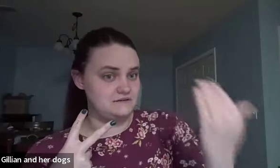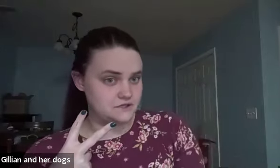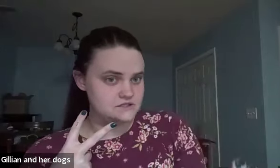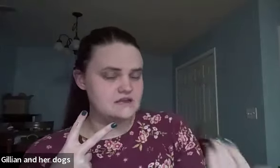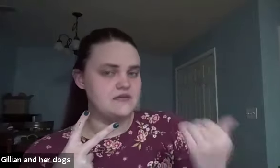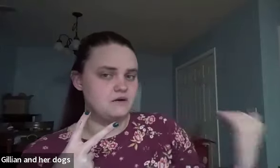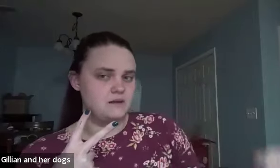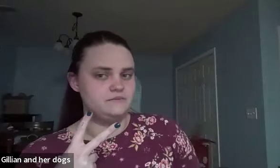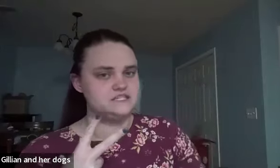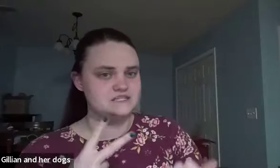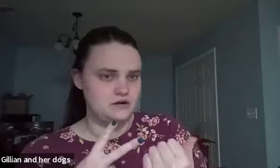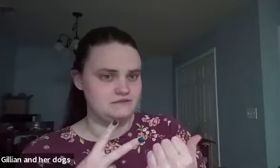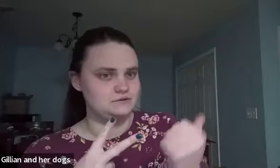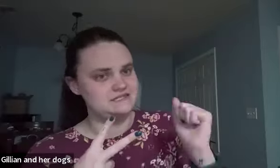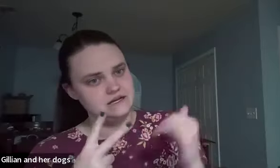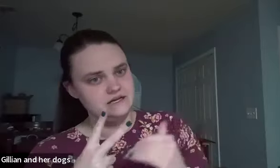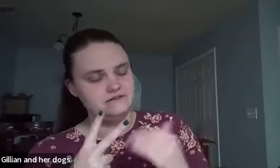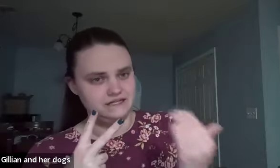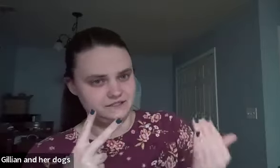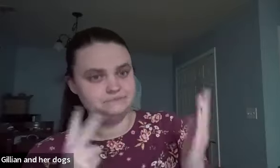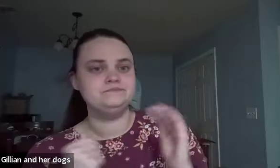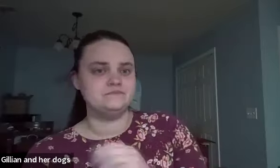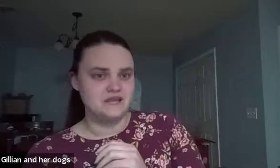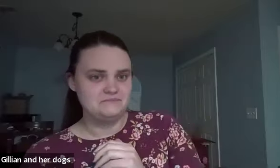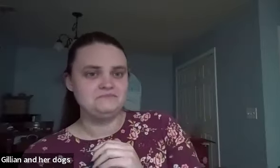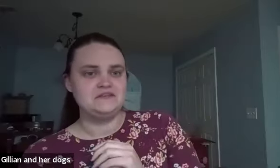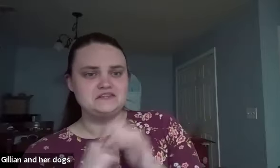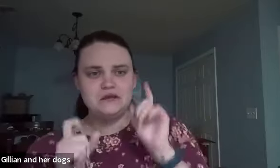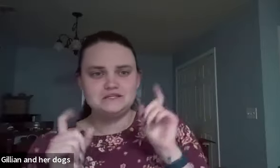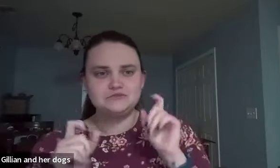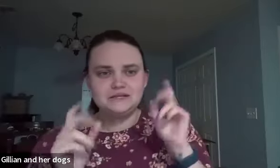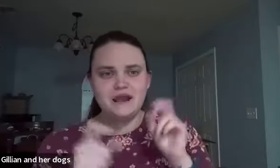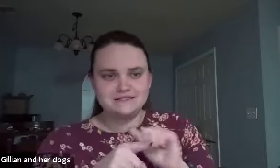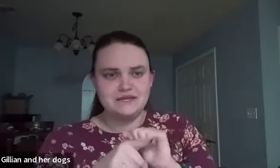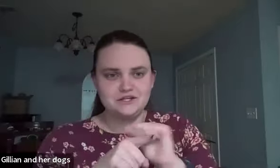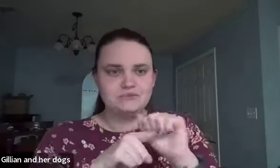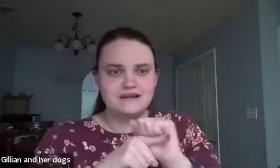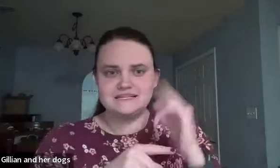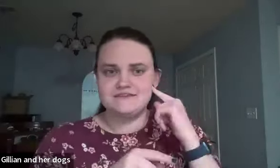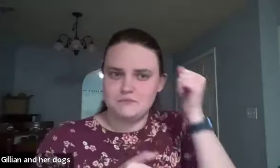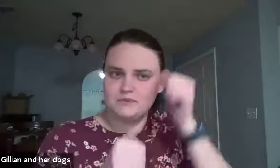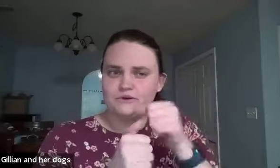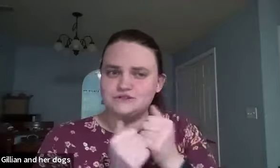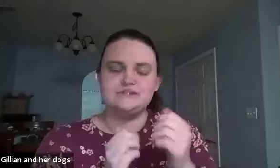it first, and then I'll come in with the support afterwards and sign it if I need to. Okay? That way it's really practice, making y'all practice and have to remember which one's